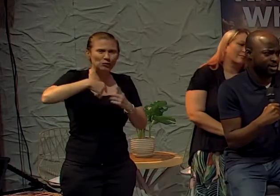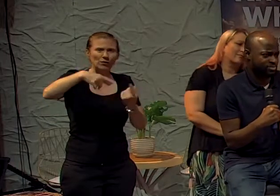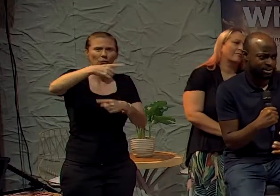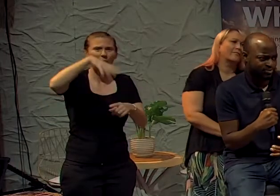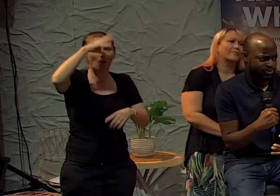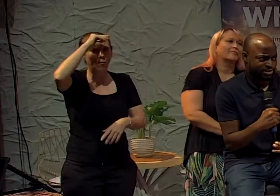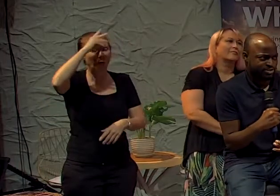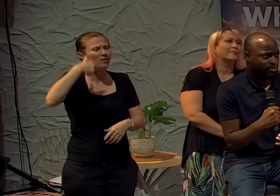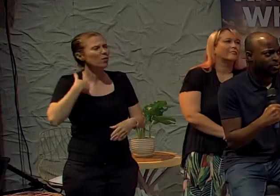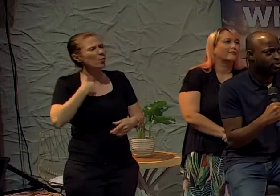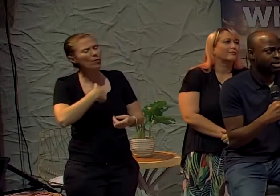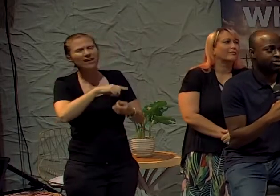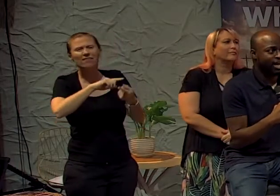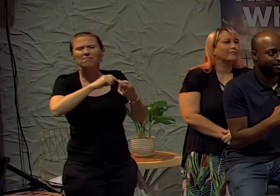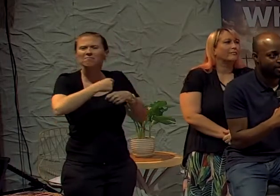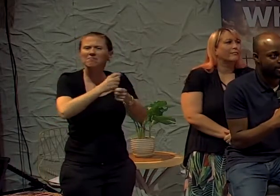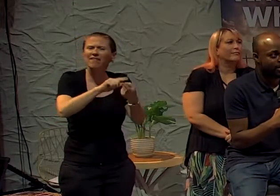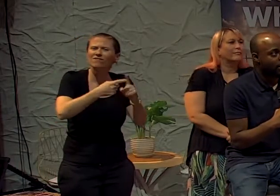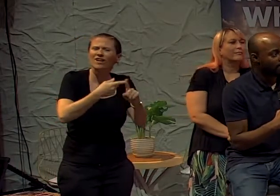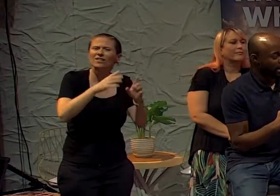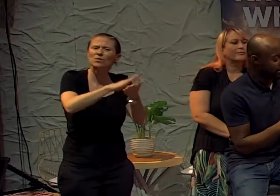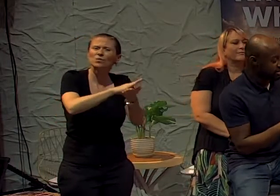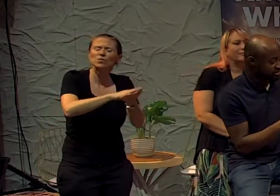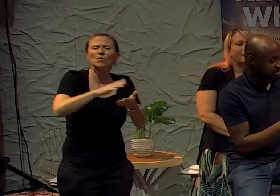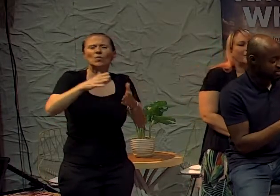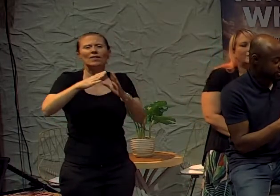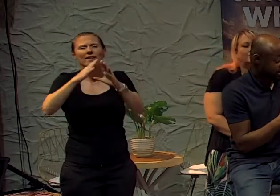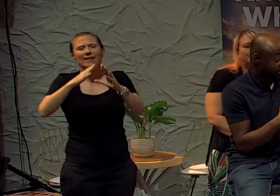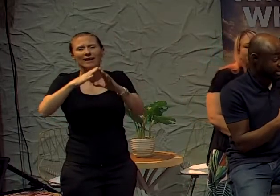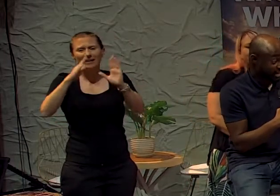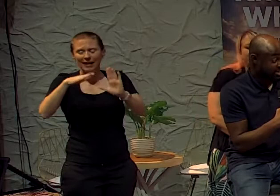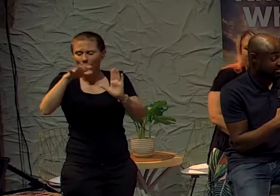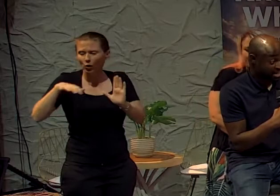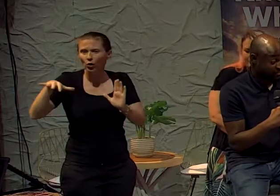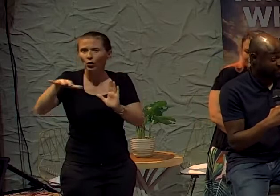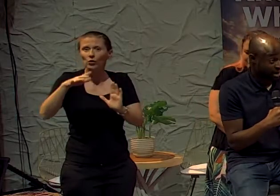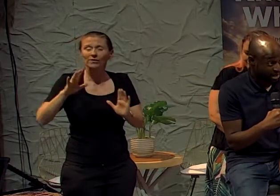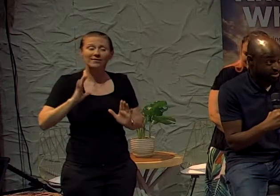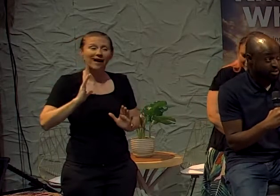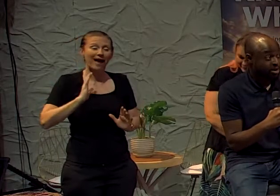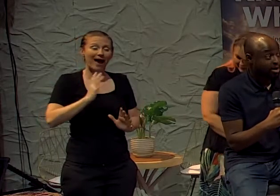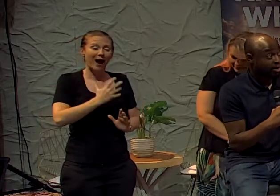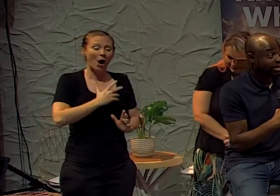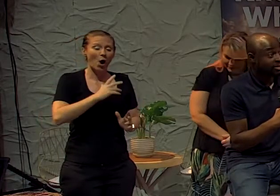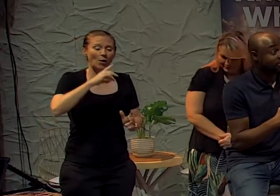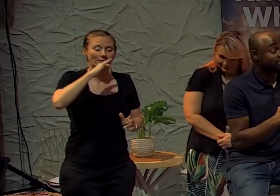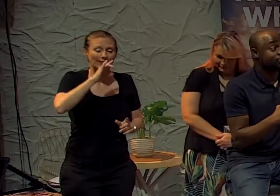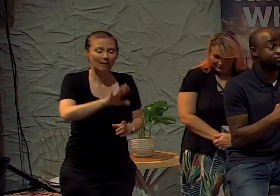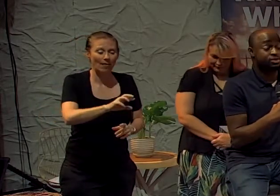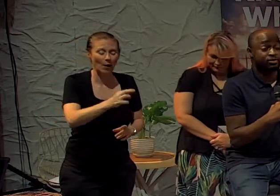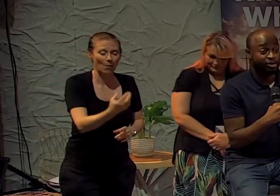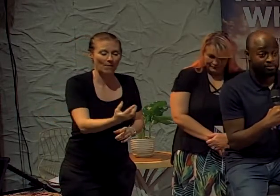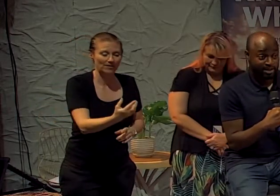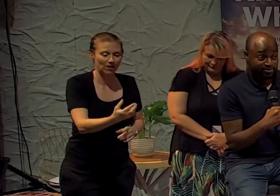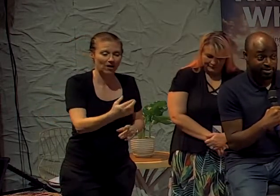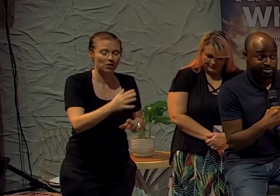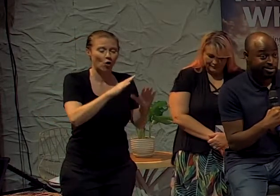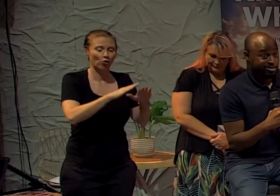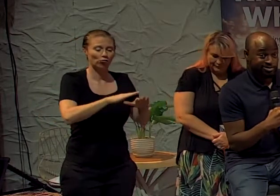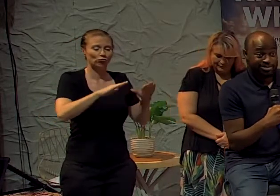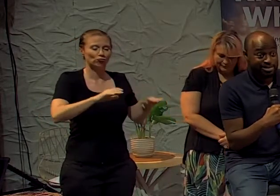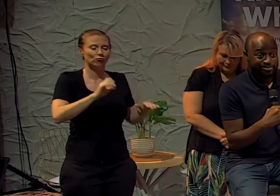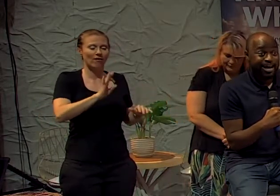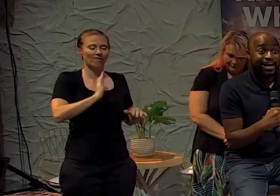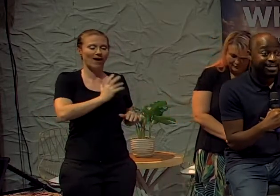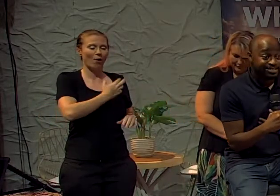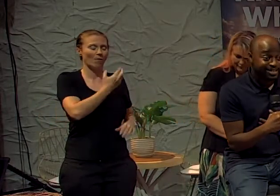make friends with his friends at school and in our neighborhood. But like our conviction is that our kids' best friends are gonna be the children of our best friends.